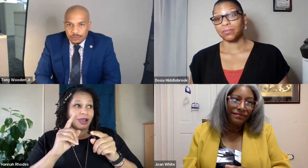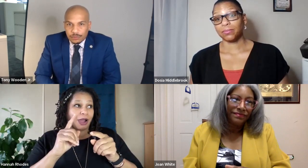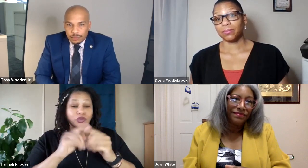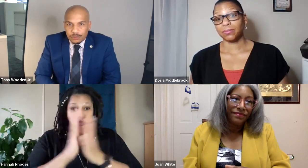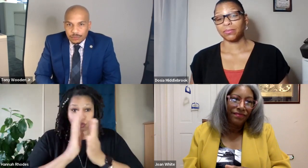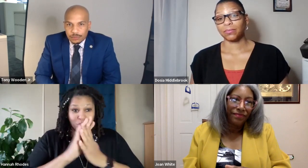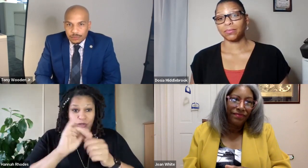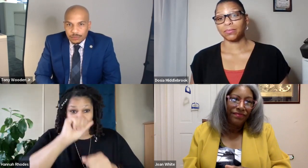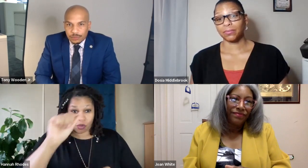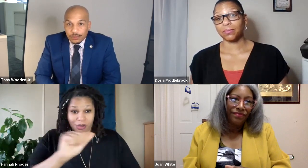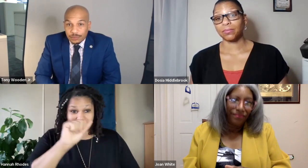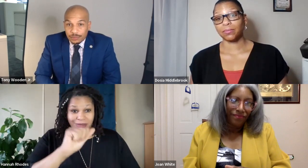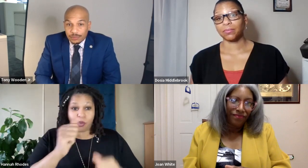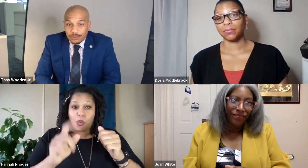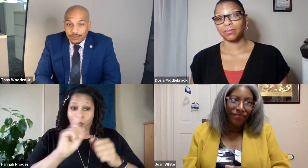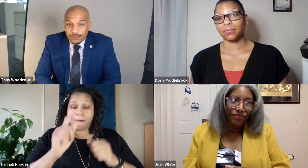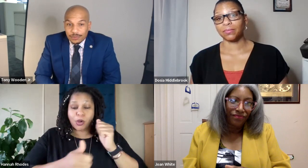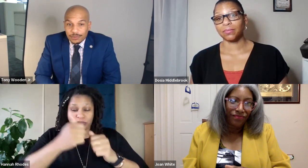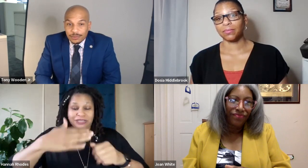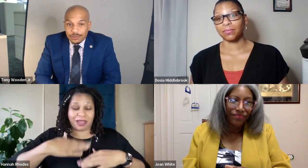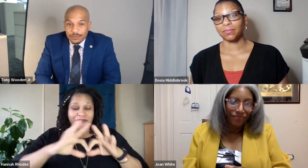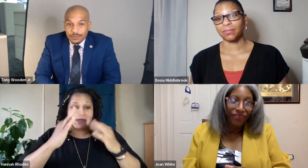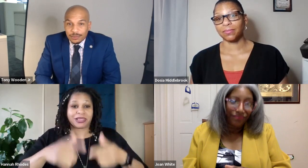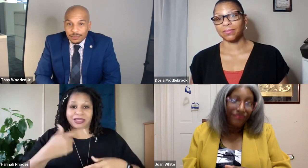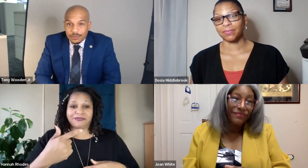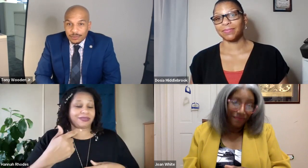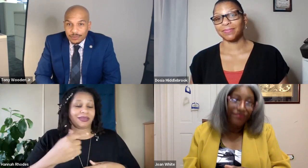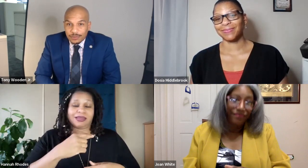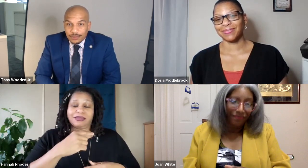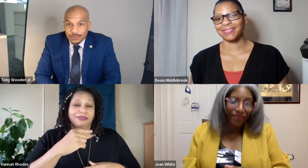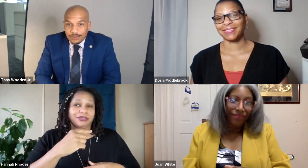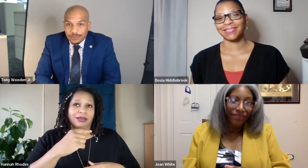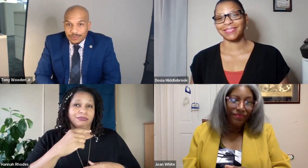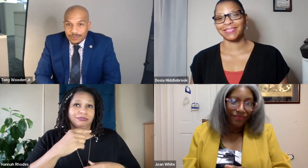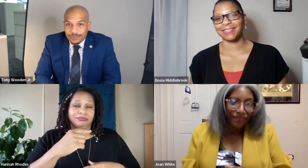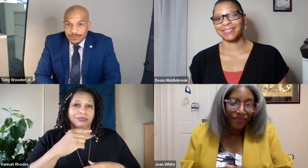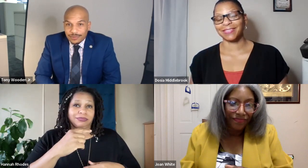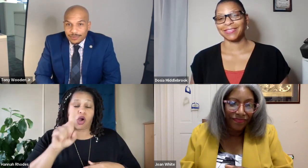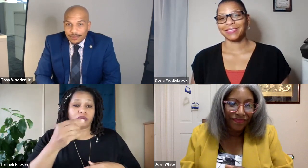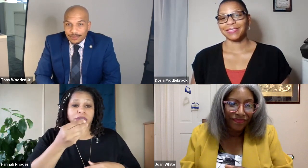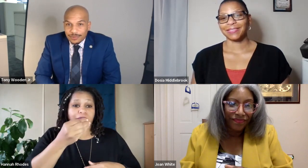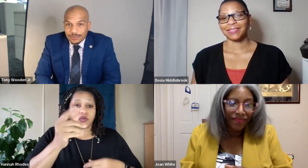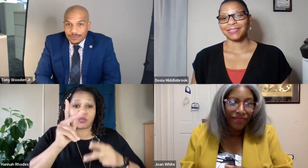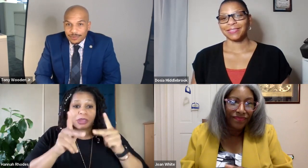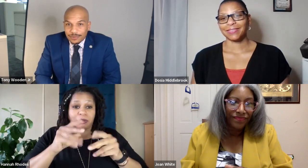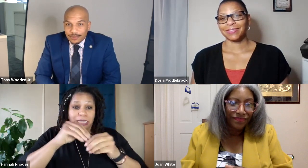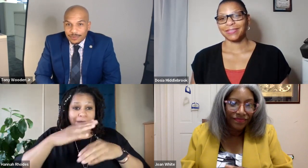And that's why we, when we would go to school in Aurora, just different, it